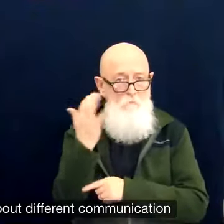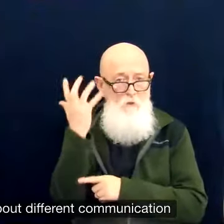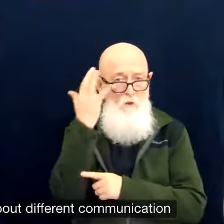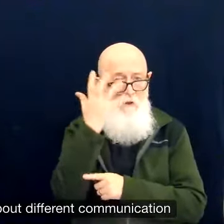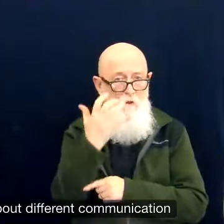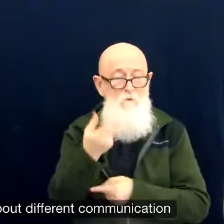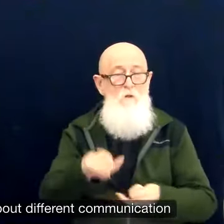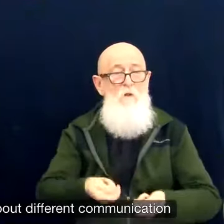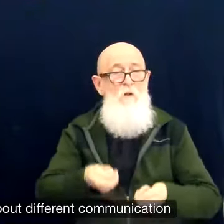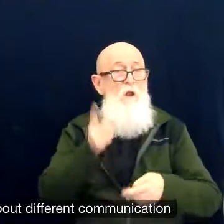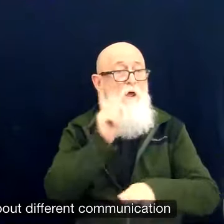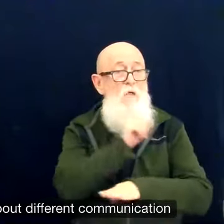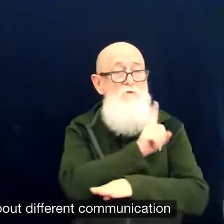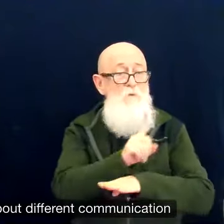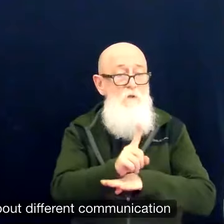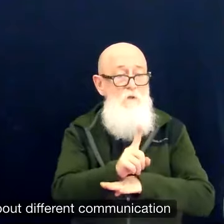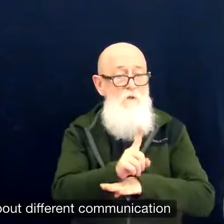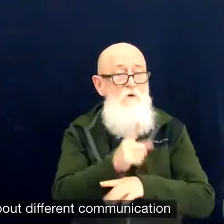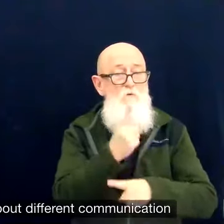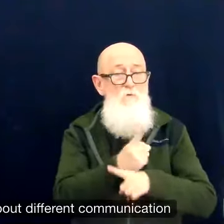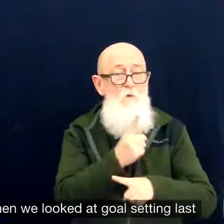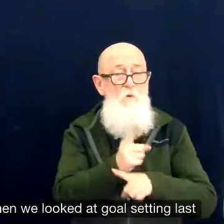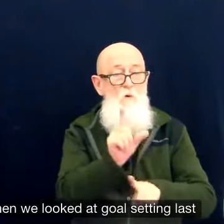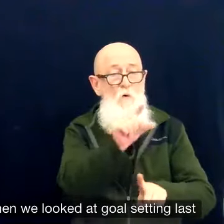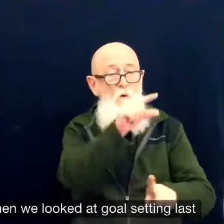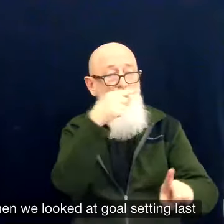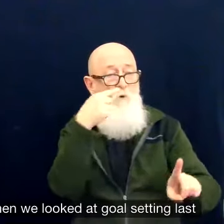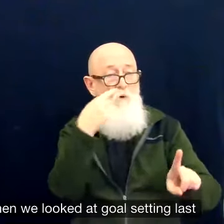goal setting last week.